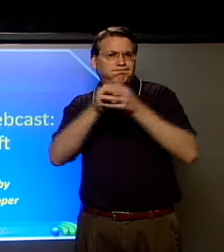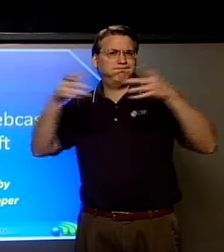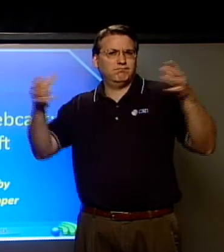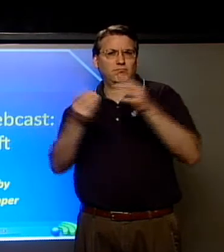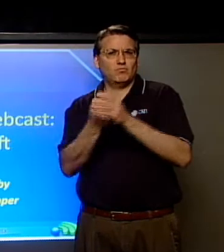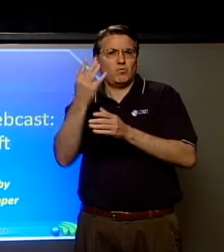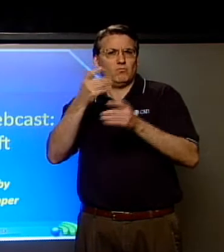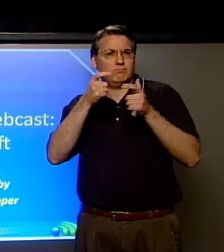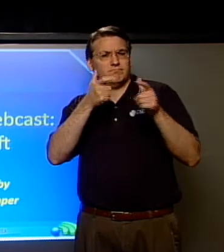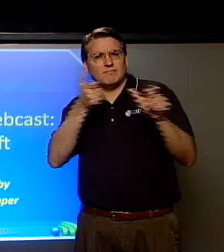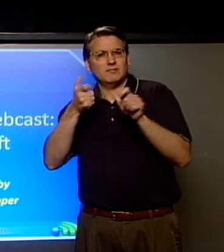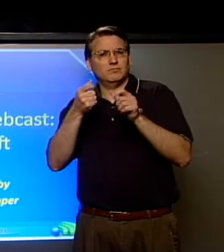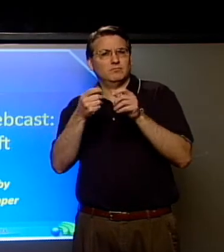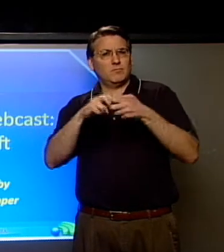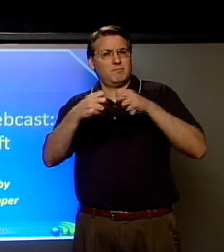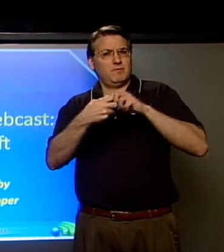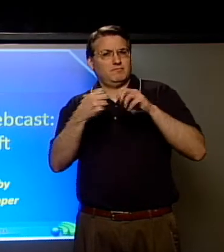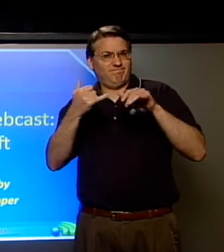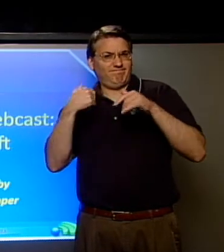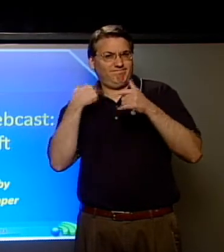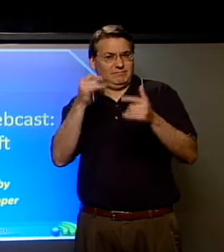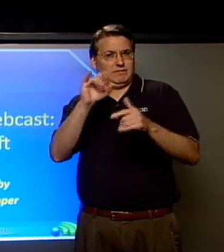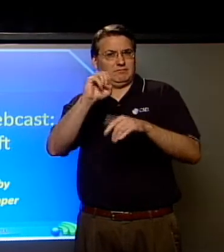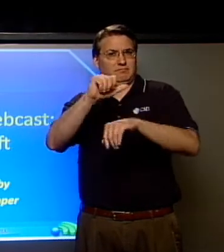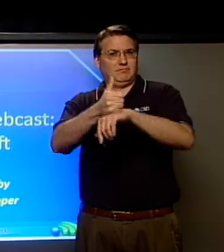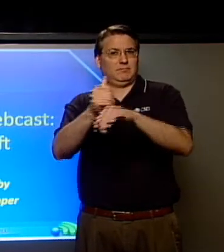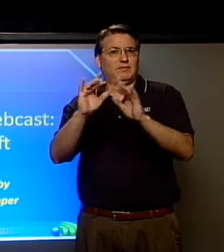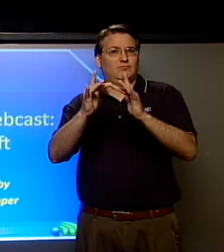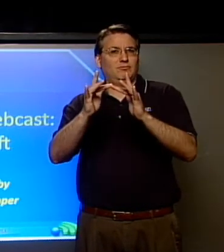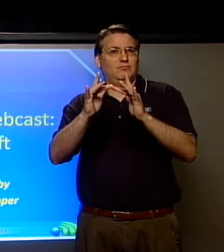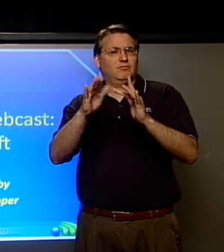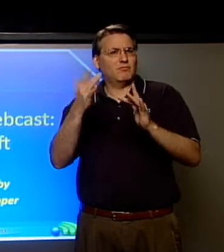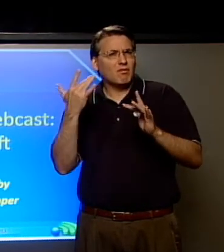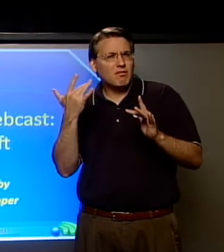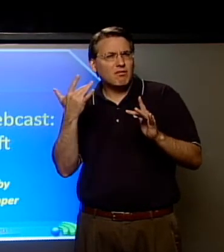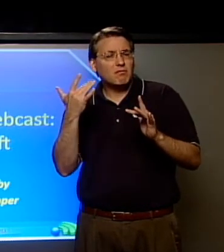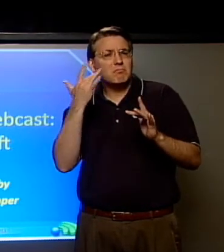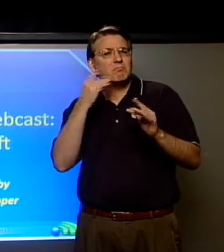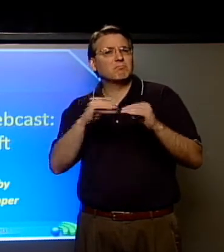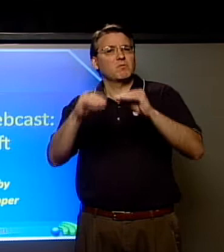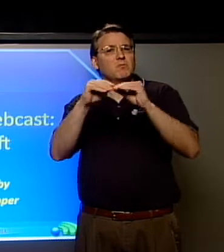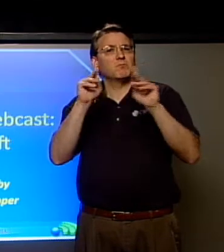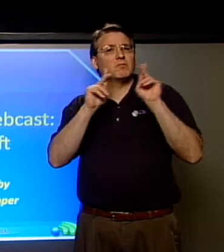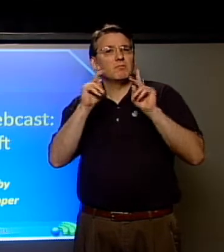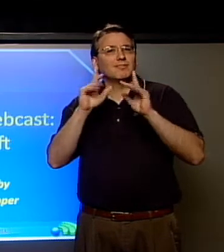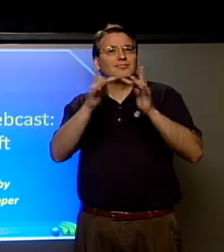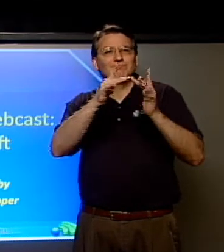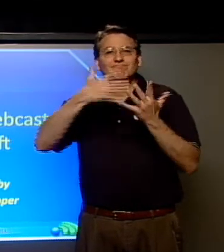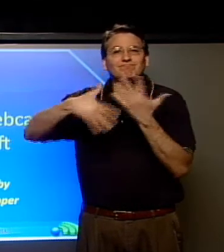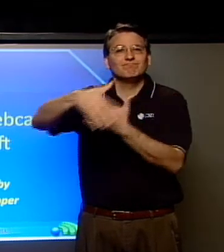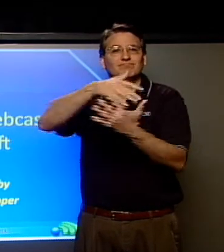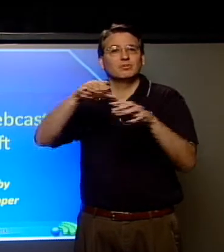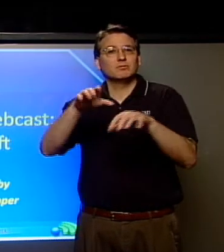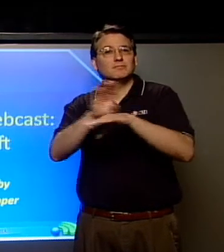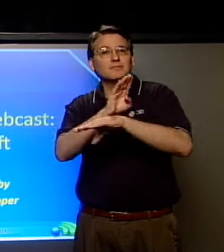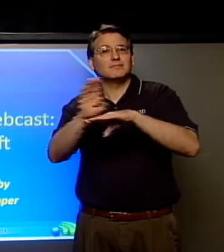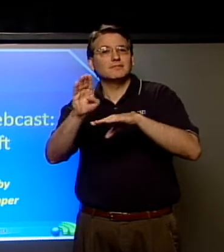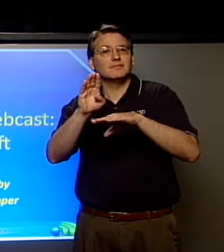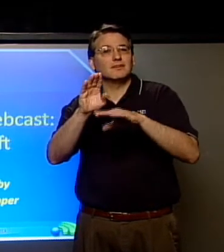Identity theft is the problem is expanding very quickly the more people deal with the internet and the more people